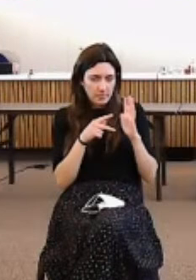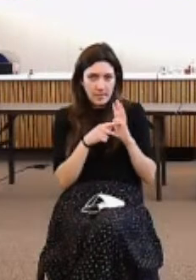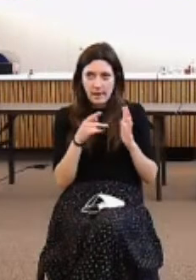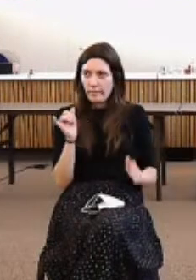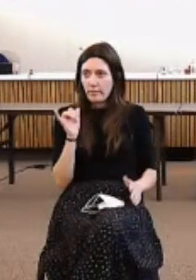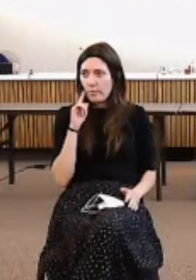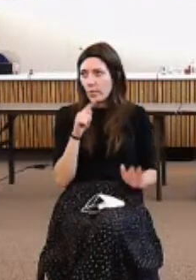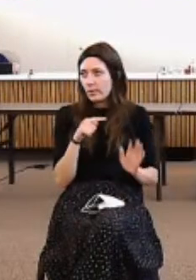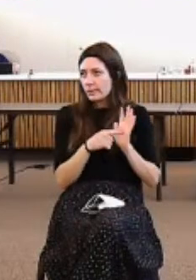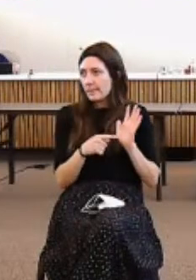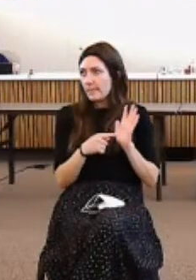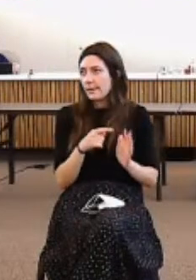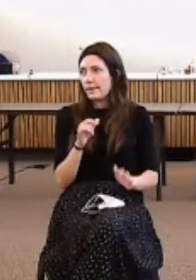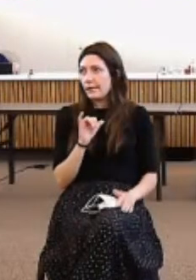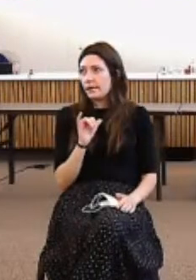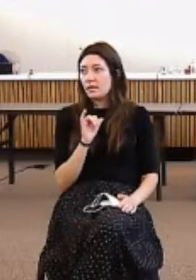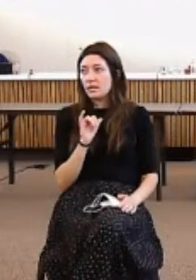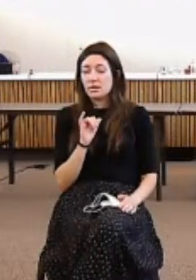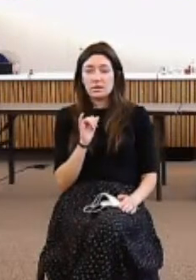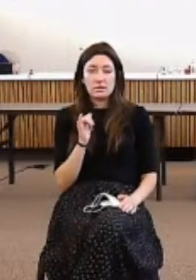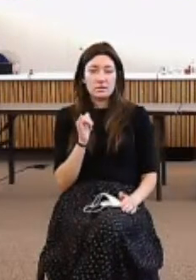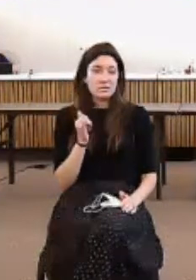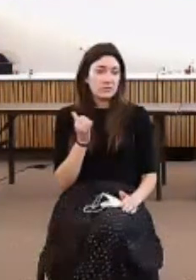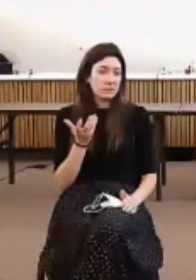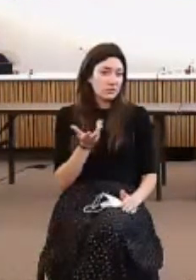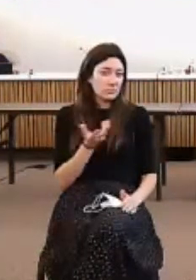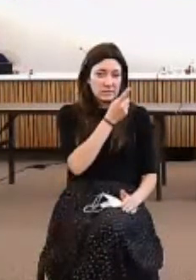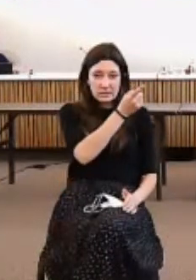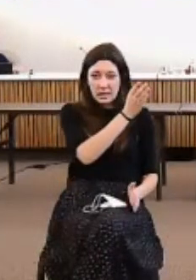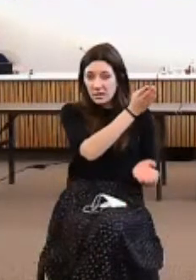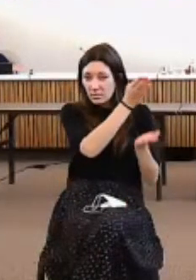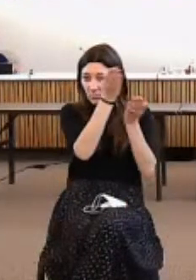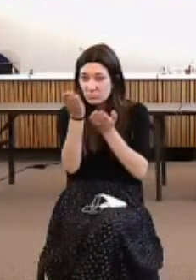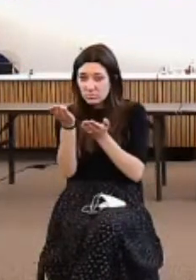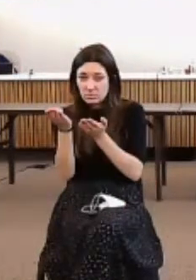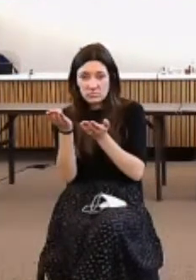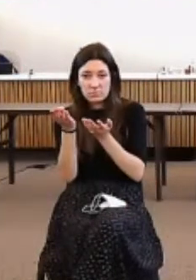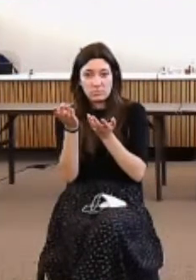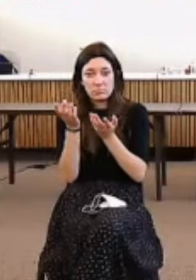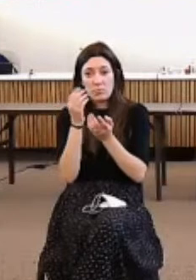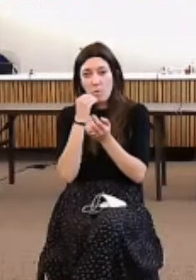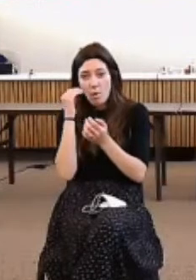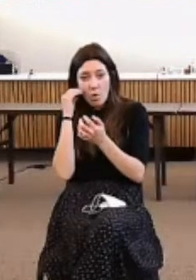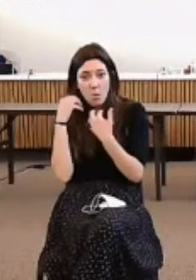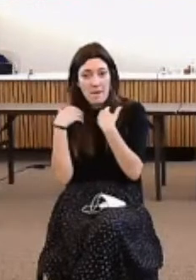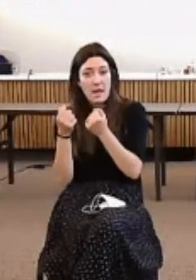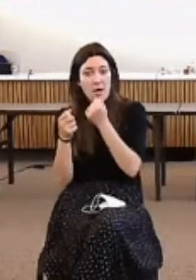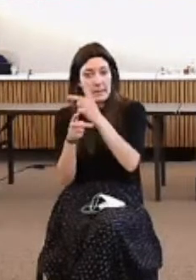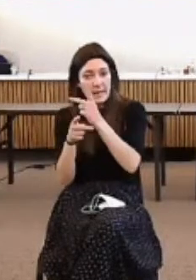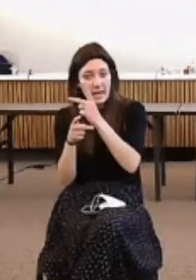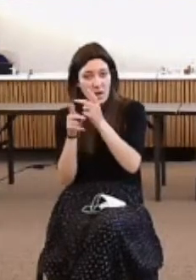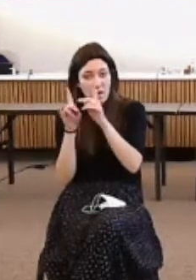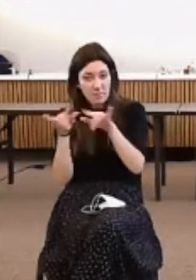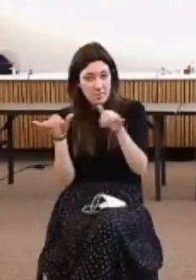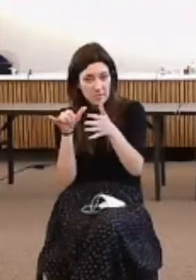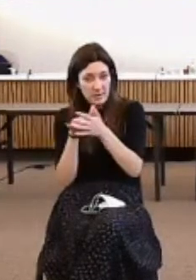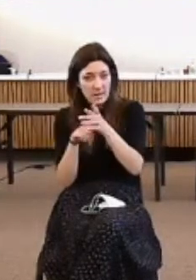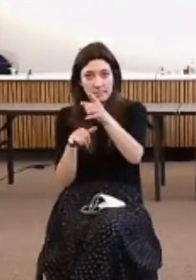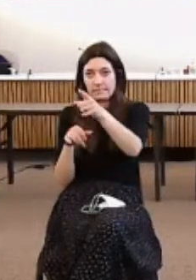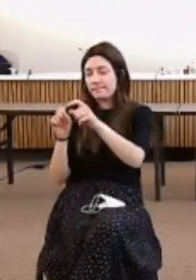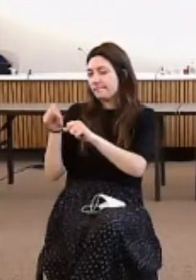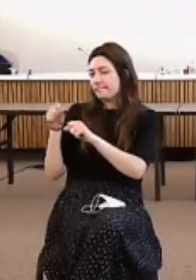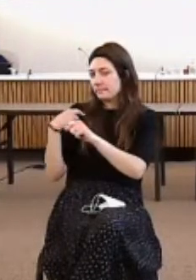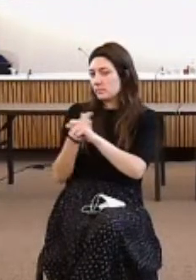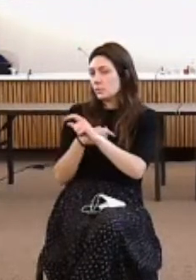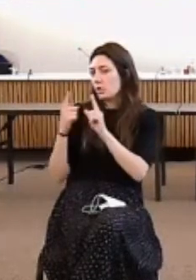like providing or working with agencies to come in and provide home health care and that sort of thing? Yes, we're talking to some